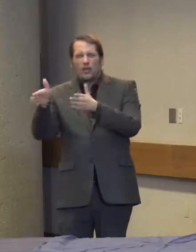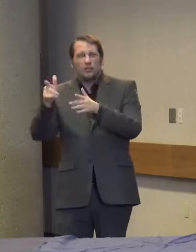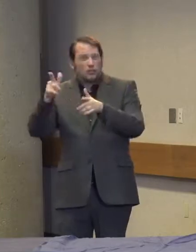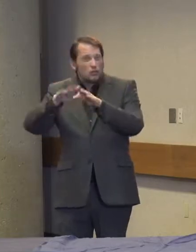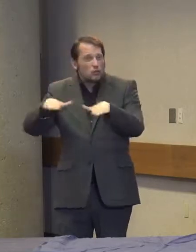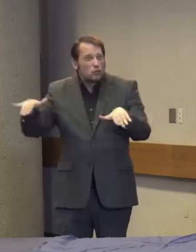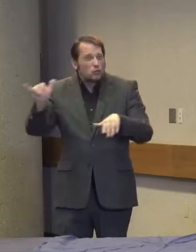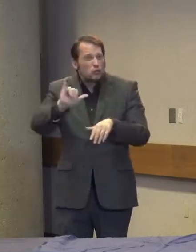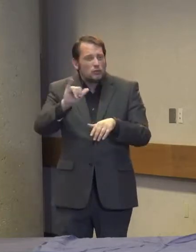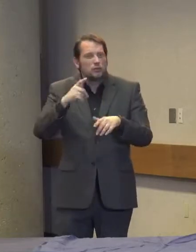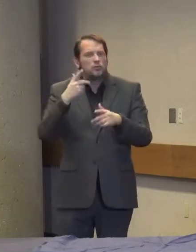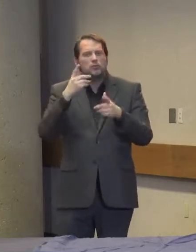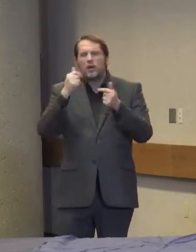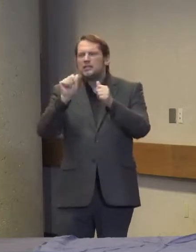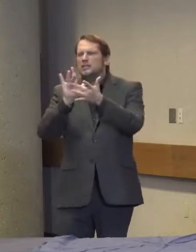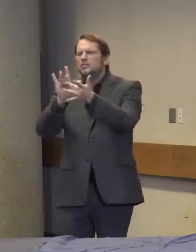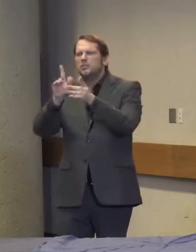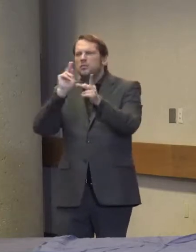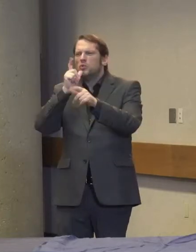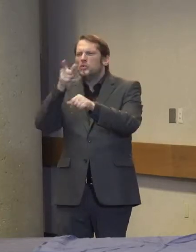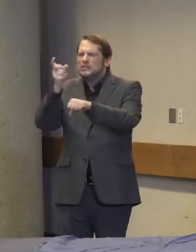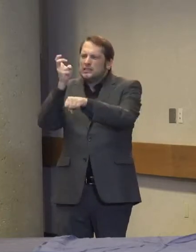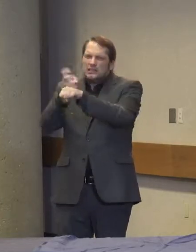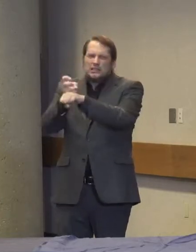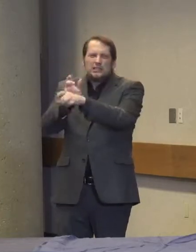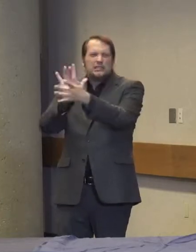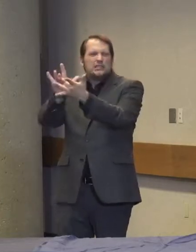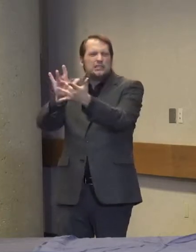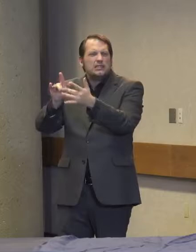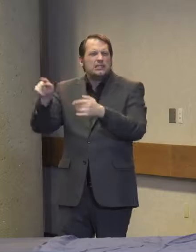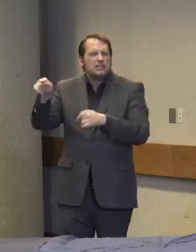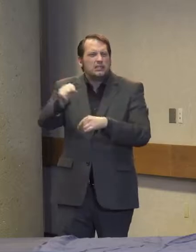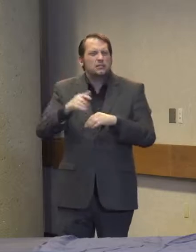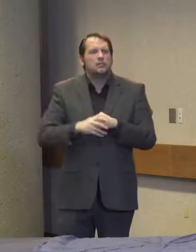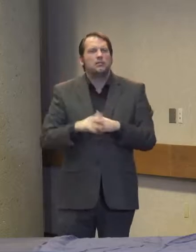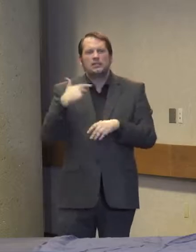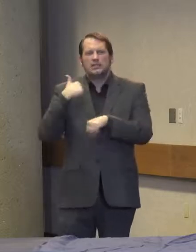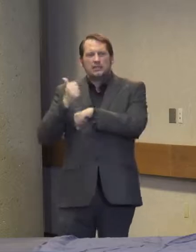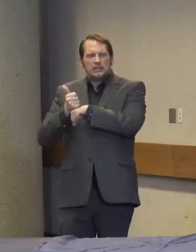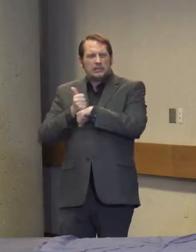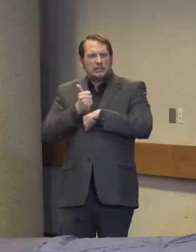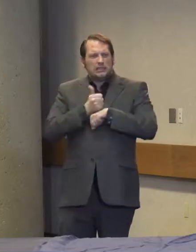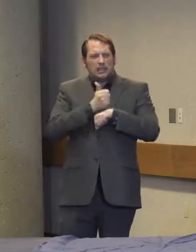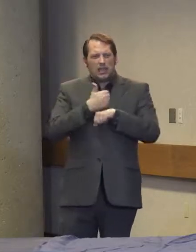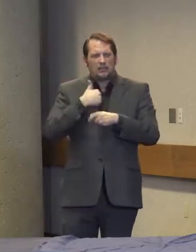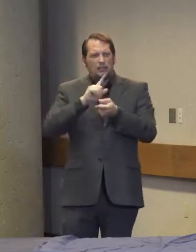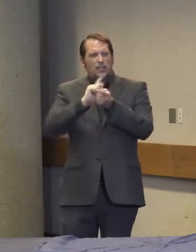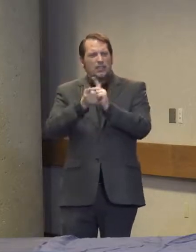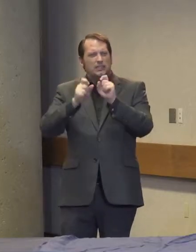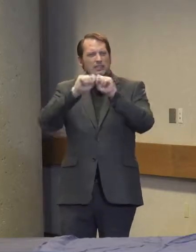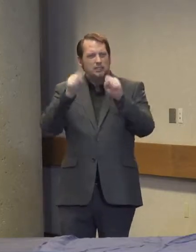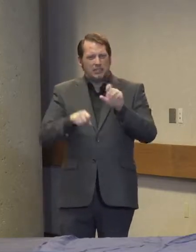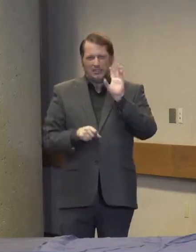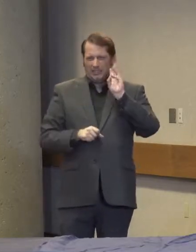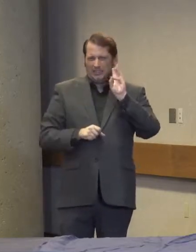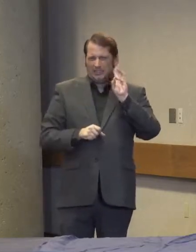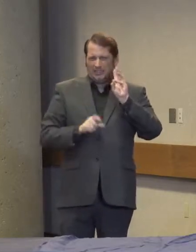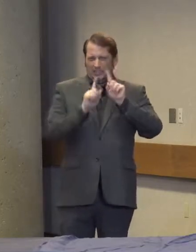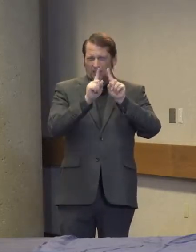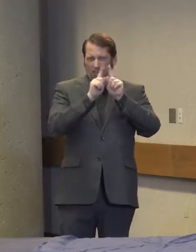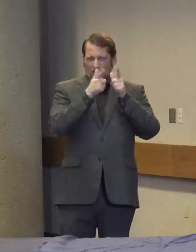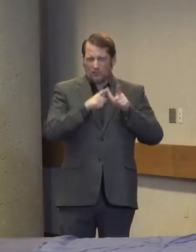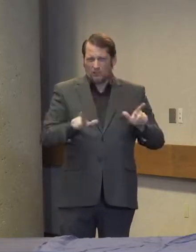partnered, we've developed a translation team who does 6 languages of translation for all of our written materials, as well as state and federal